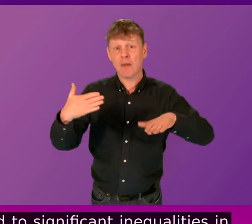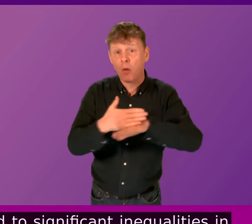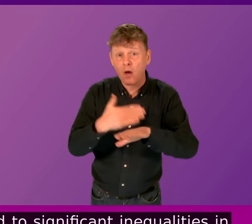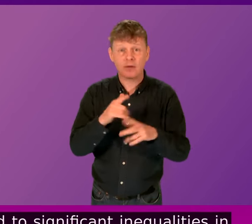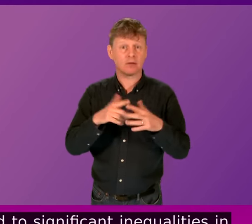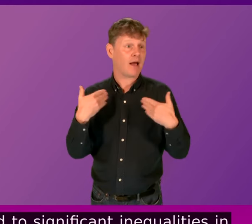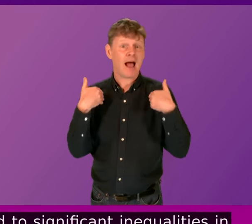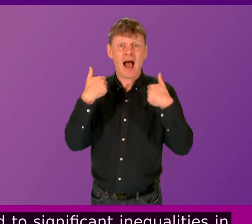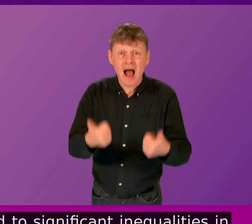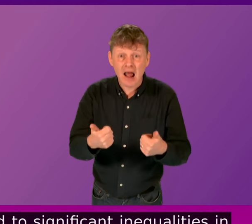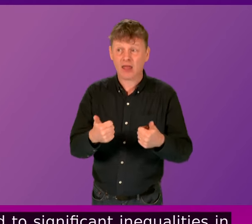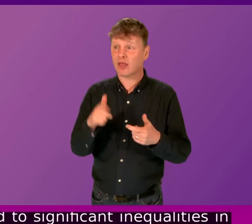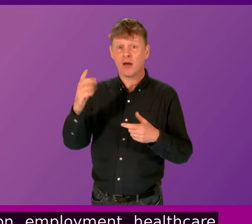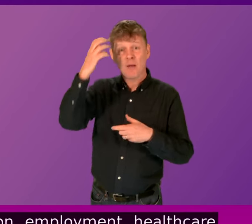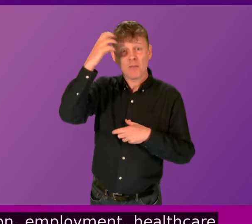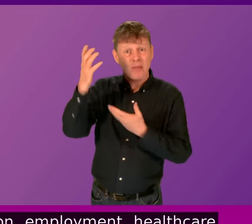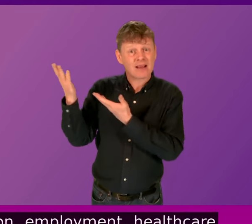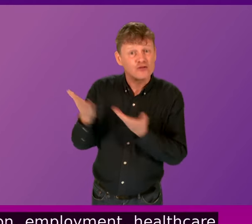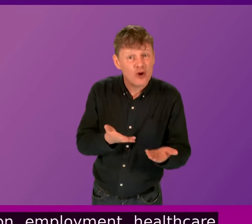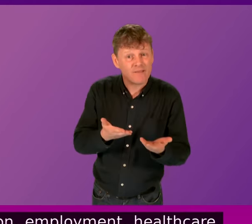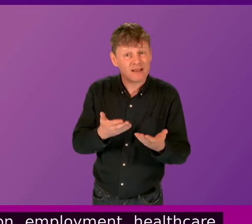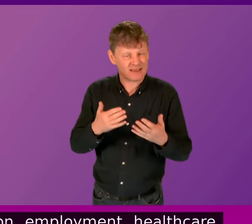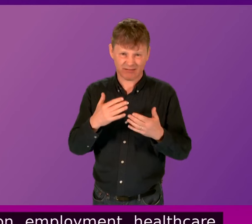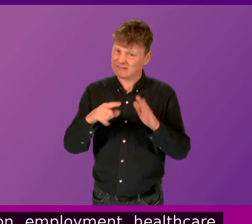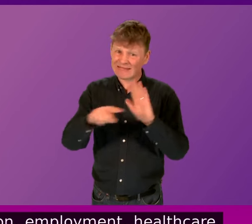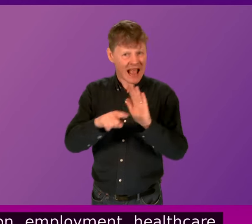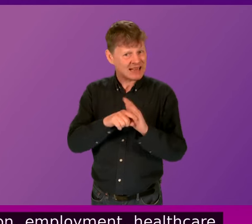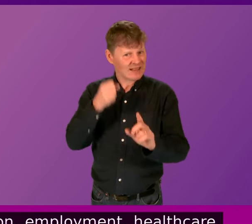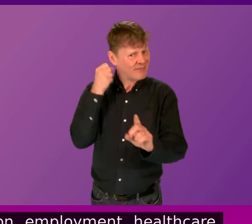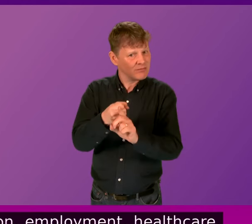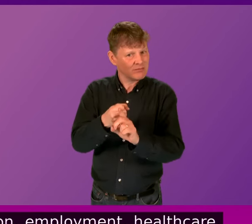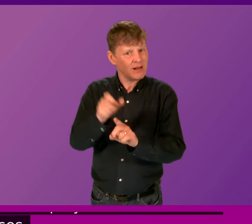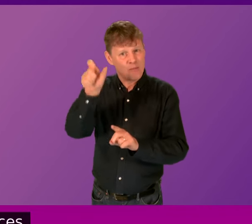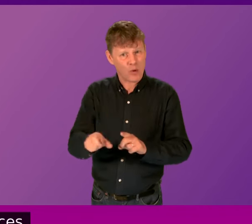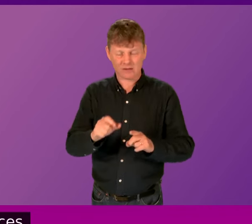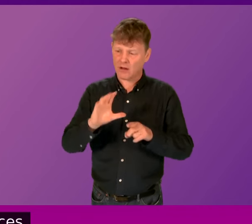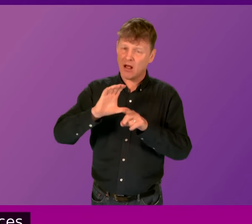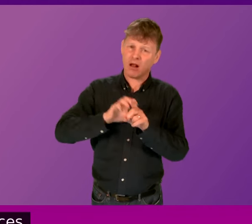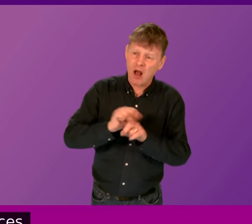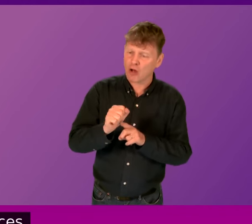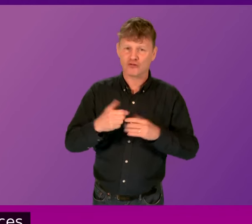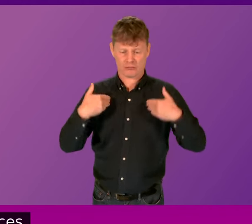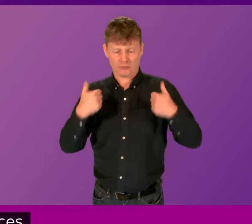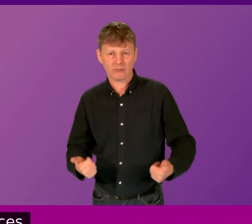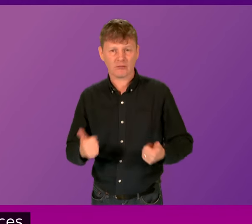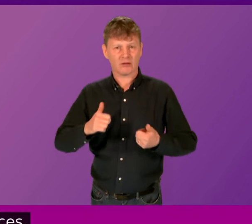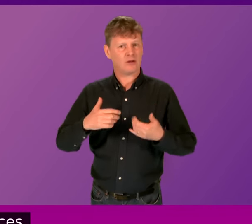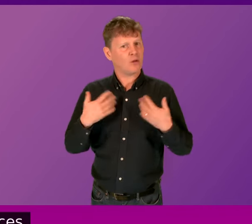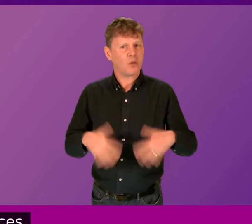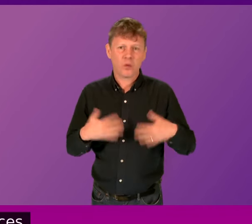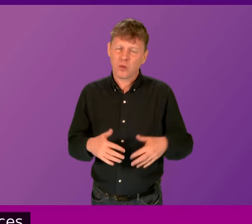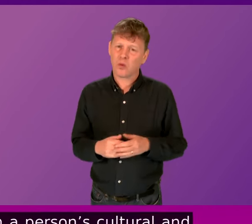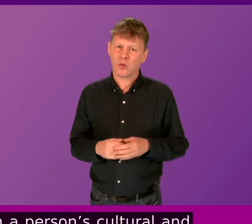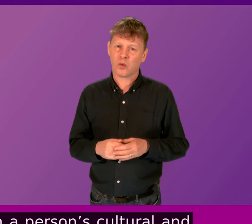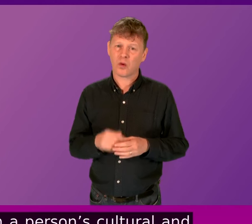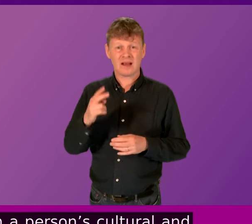and public and social services, and can have a hugely negative effect on a person's cultural and emotional well-being. The impact